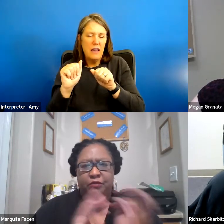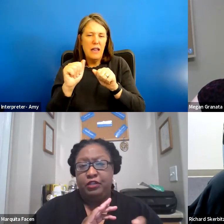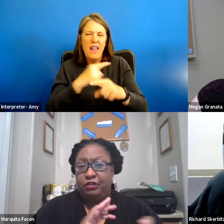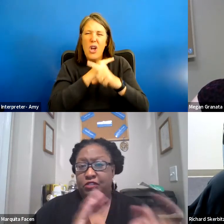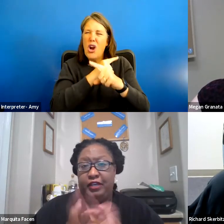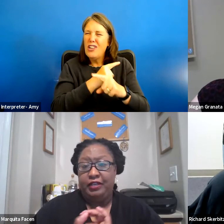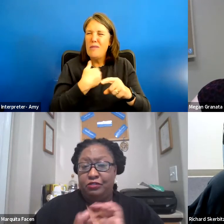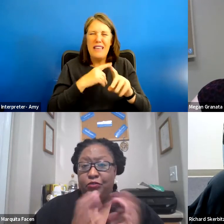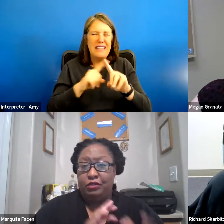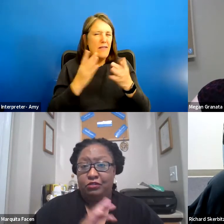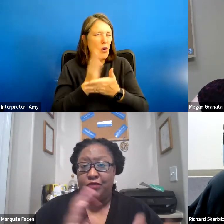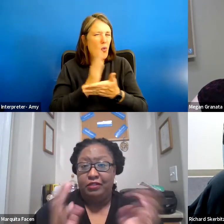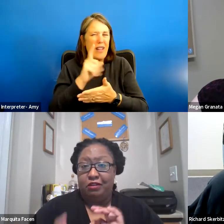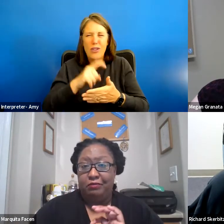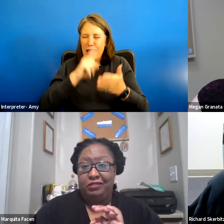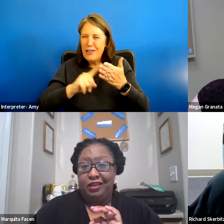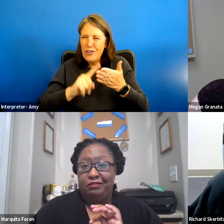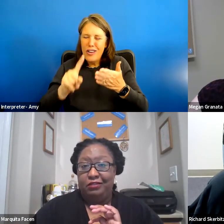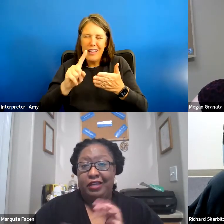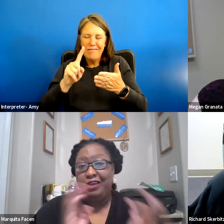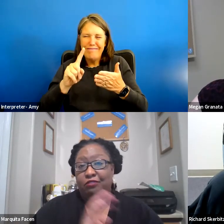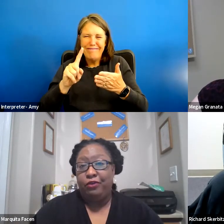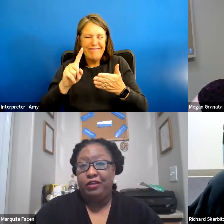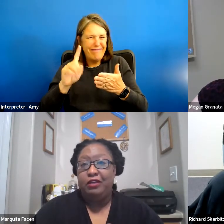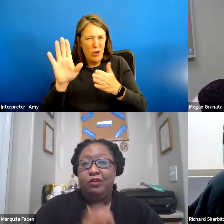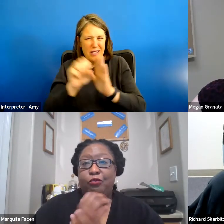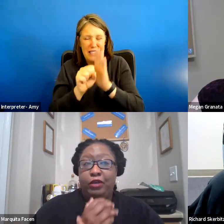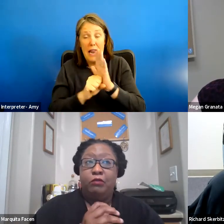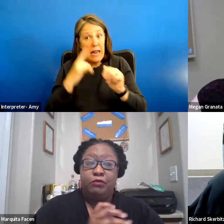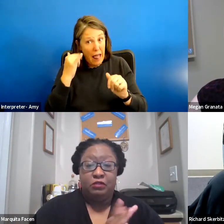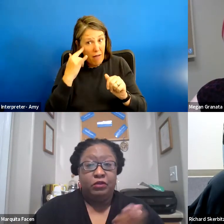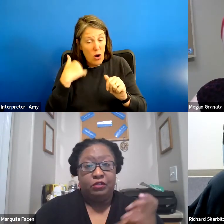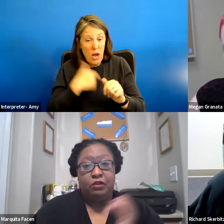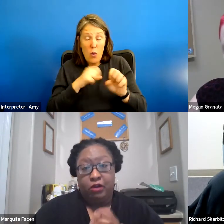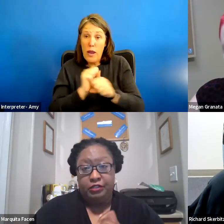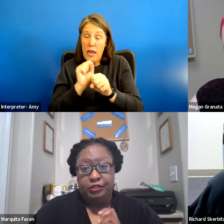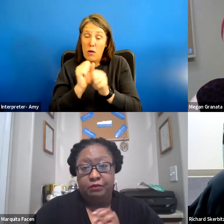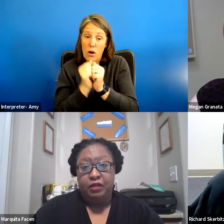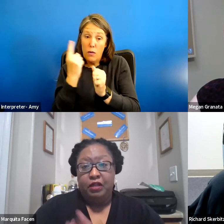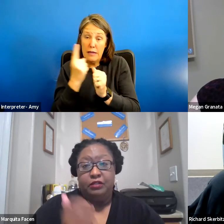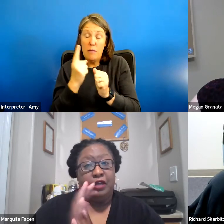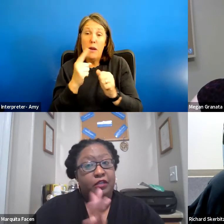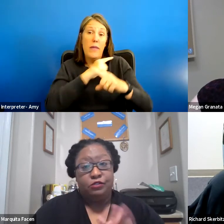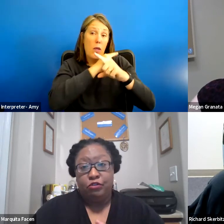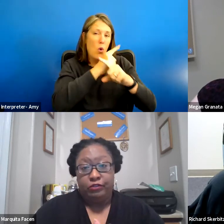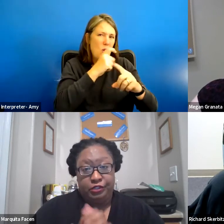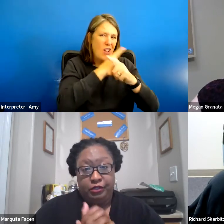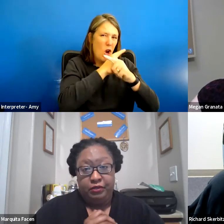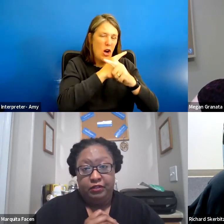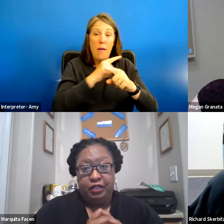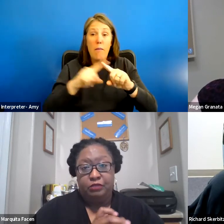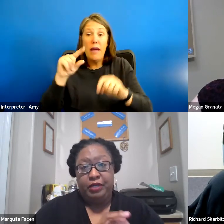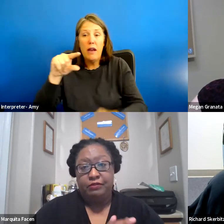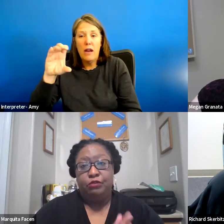you have to check within your state as to what those rights are, because I don't know. In California, we can work with someone under a guardianship, not a